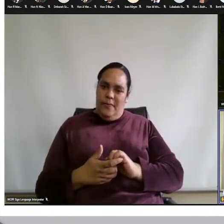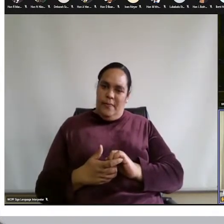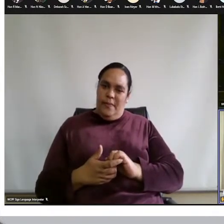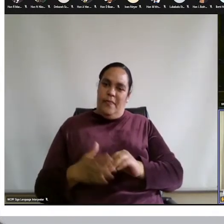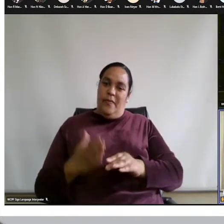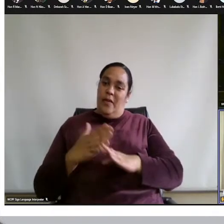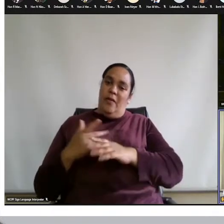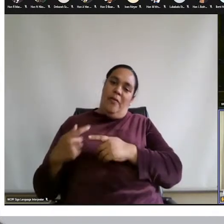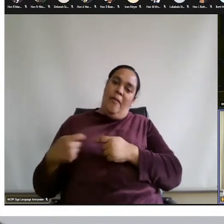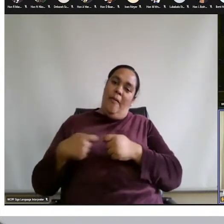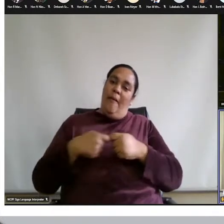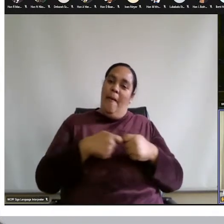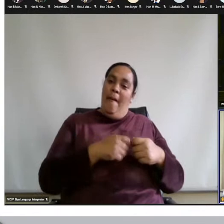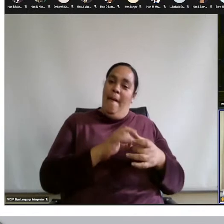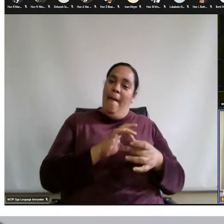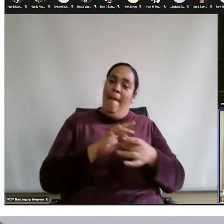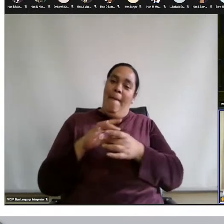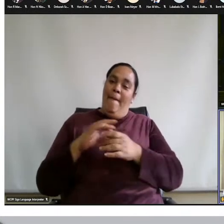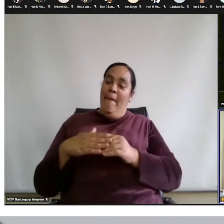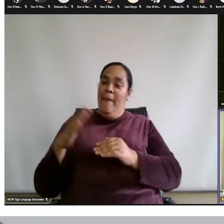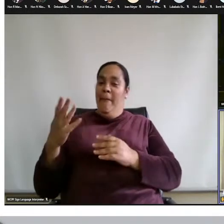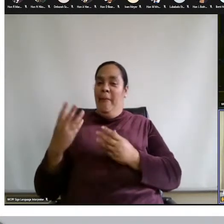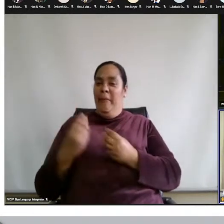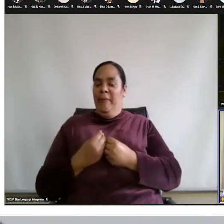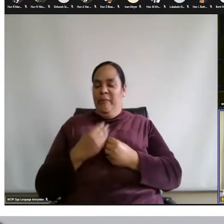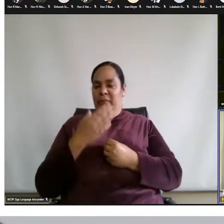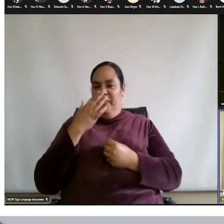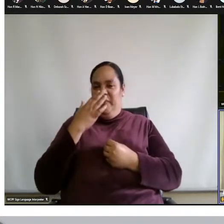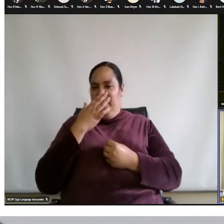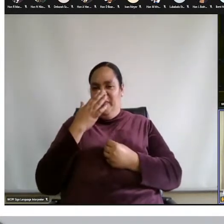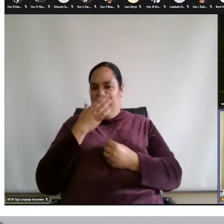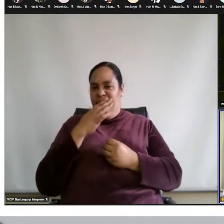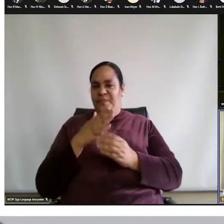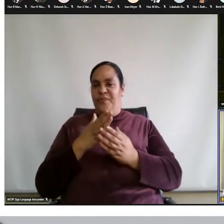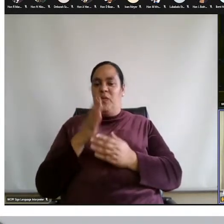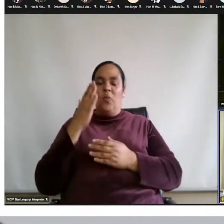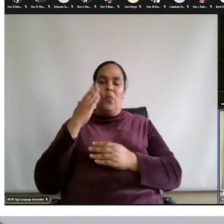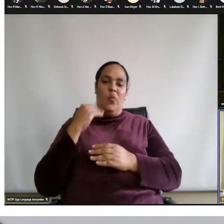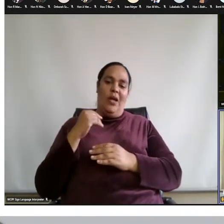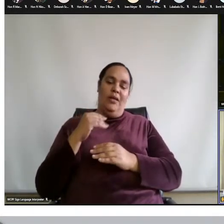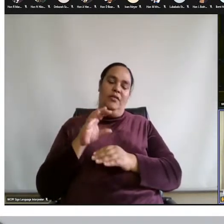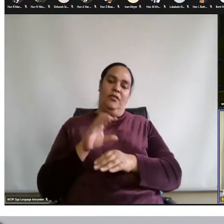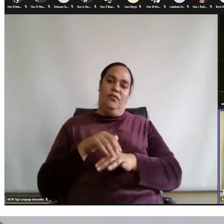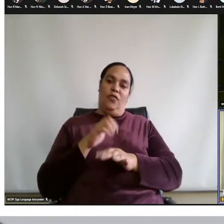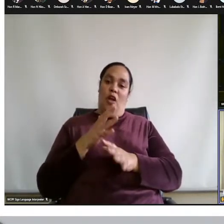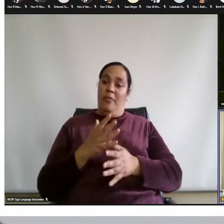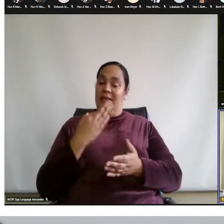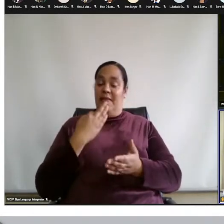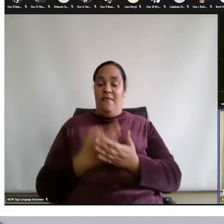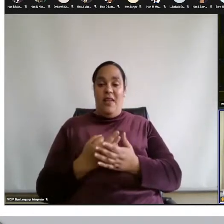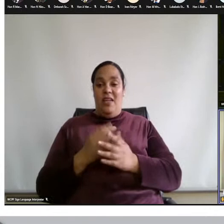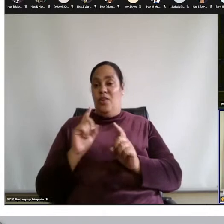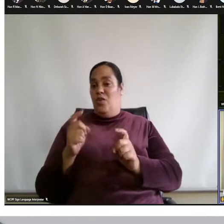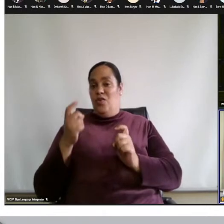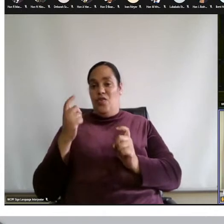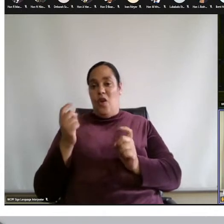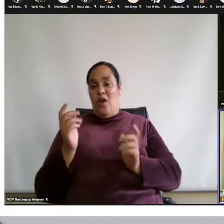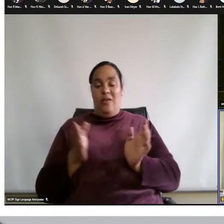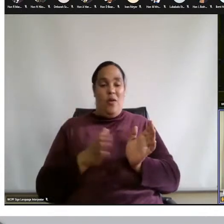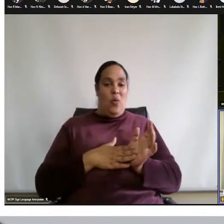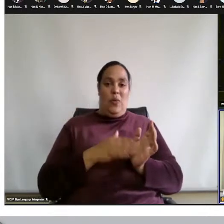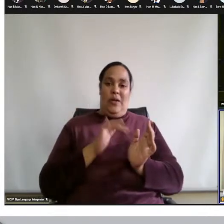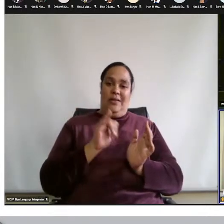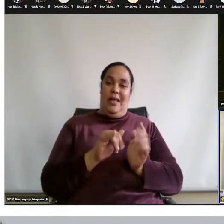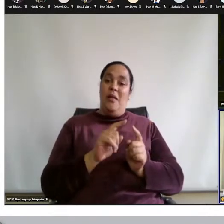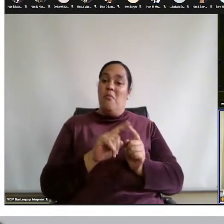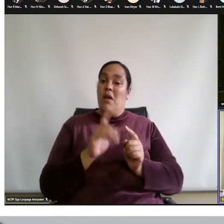corporations mostly belong to commercial, white commercial farmers. That is a fact. I got nothing against it. But if